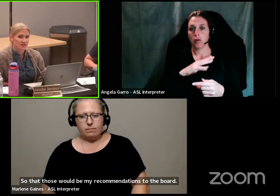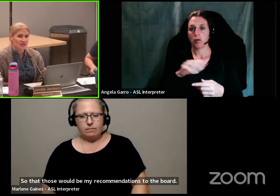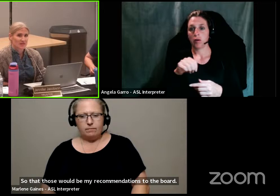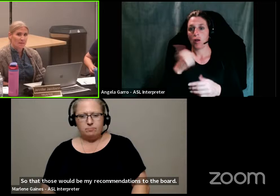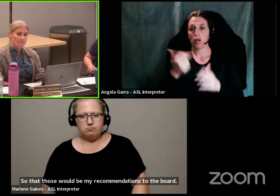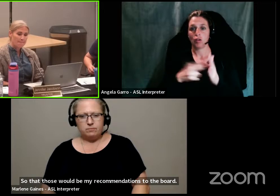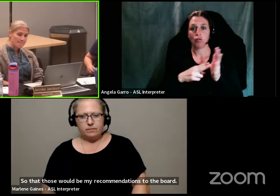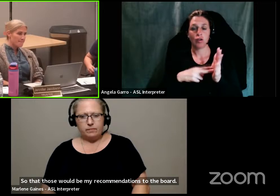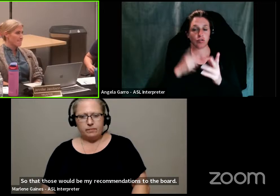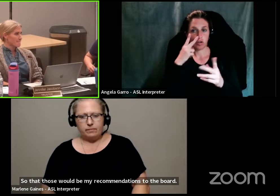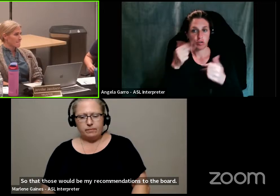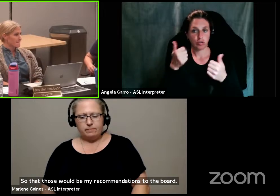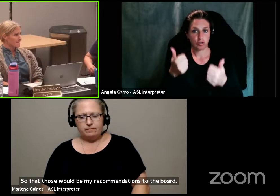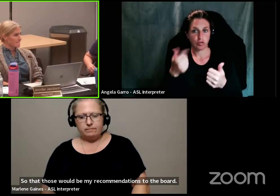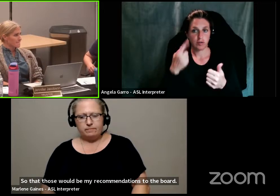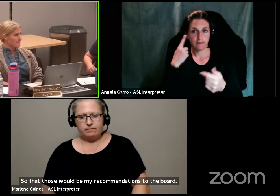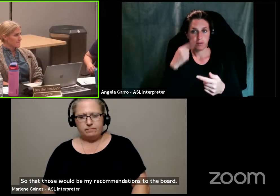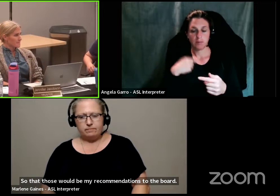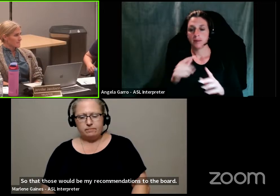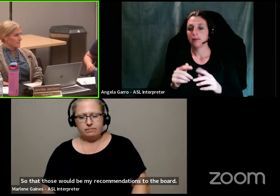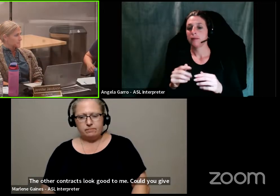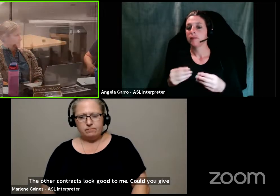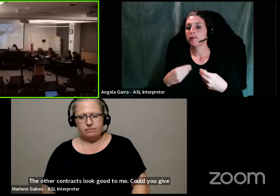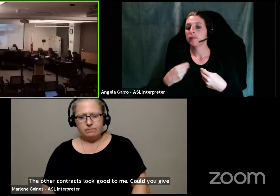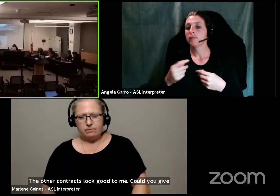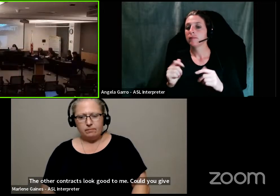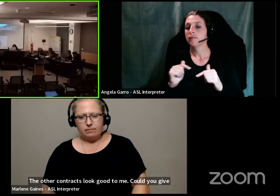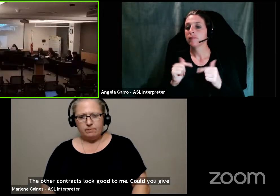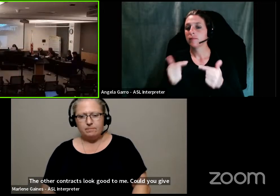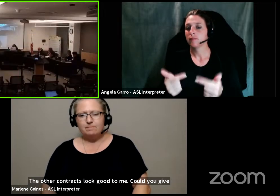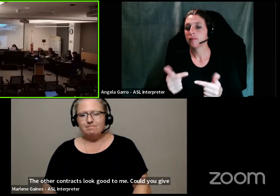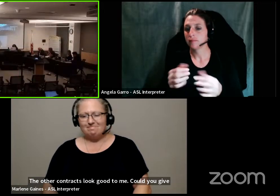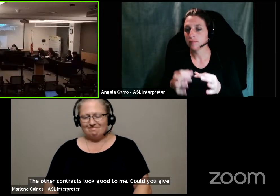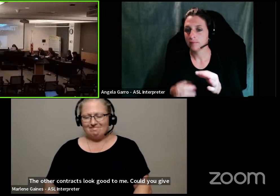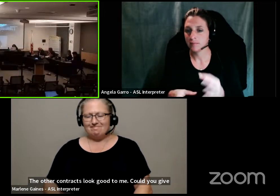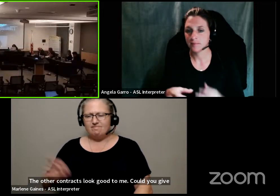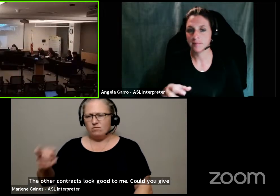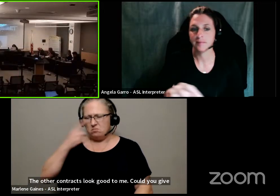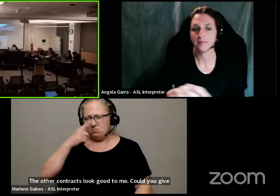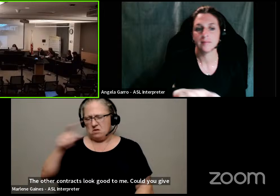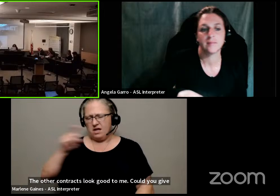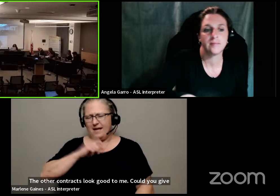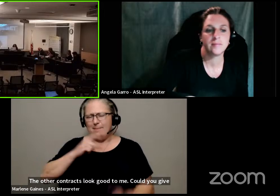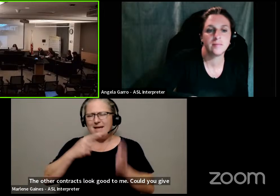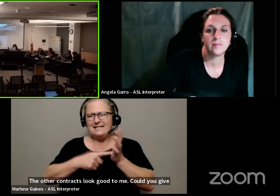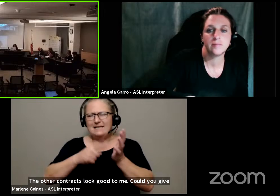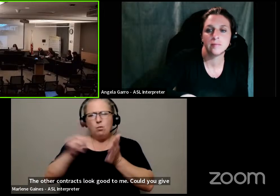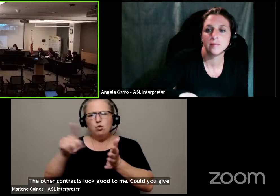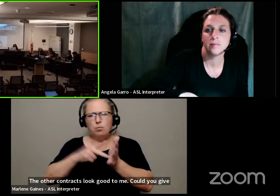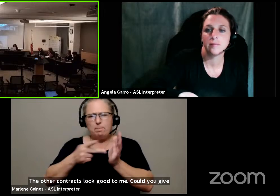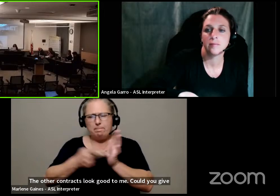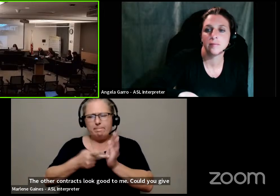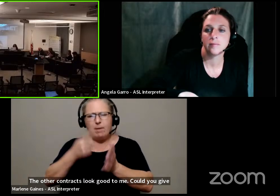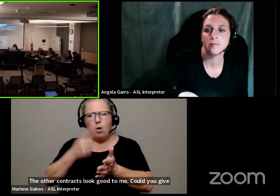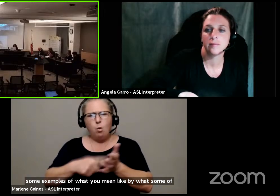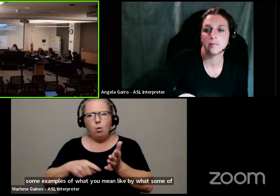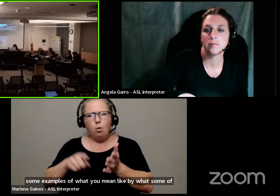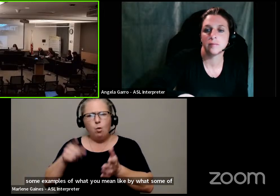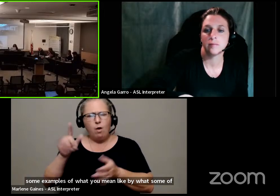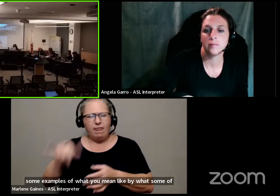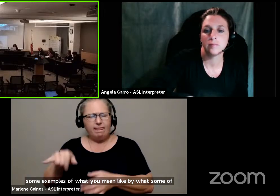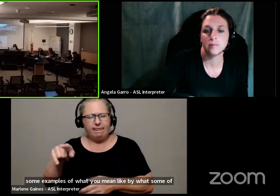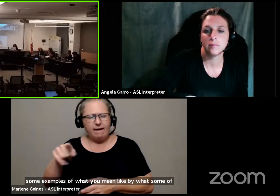look good to me. Could you give some examples of what you mean, like by what some of those things were?